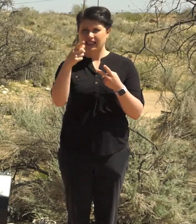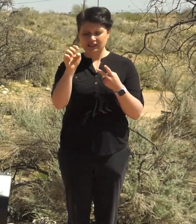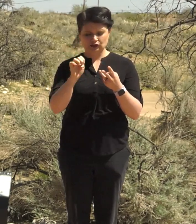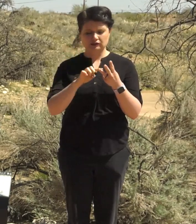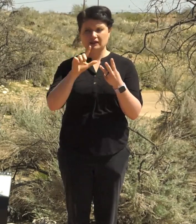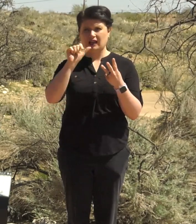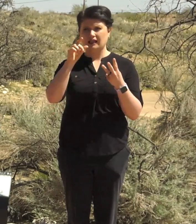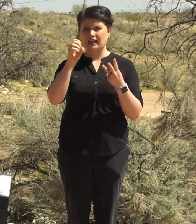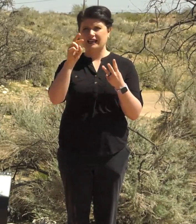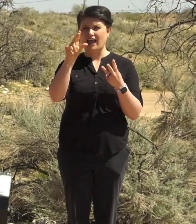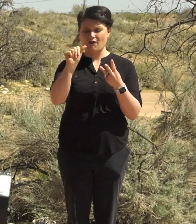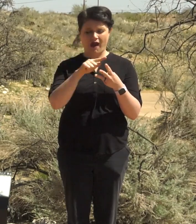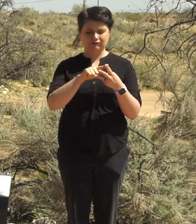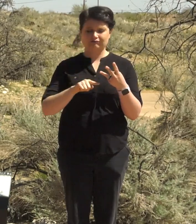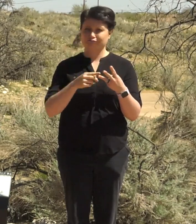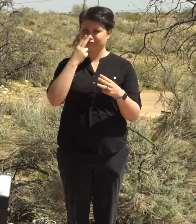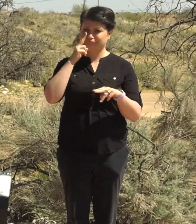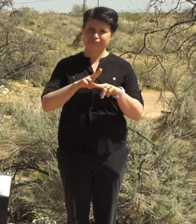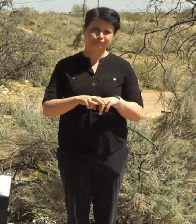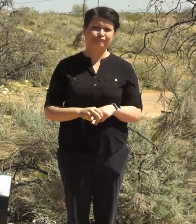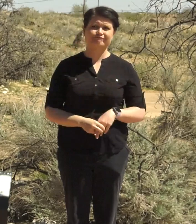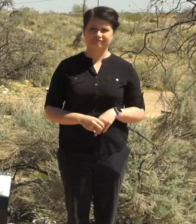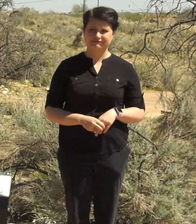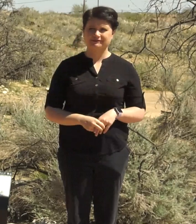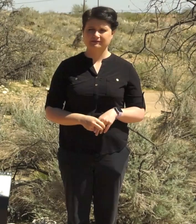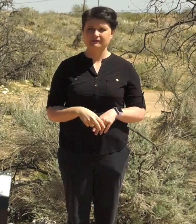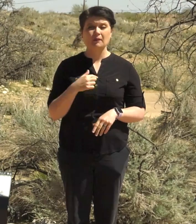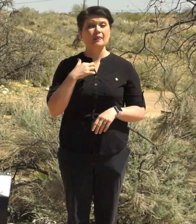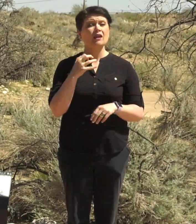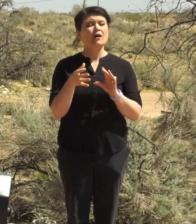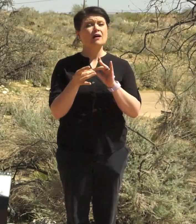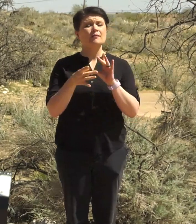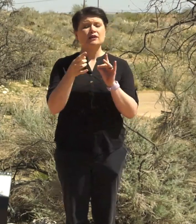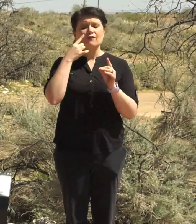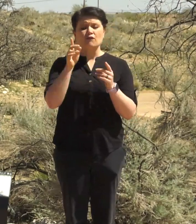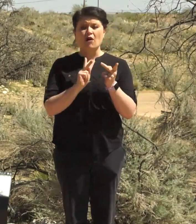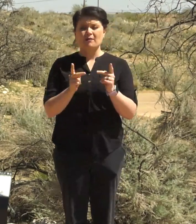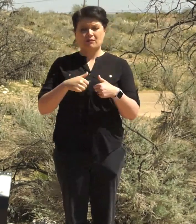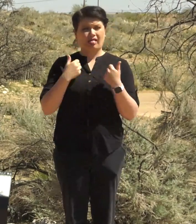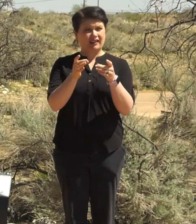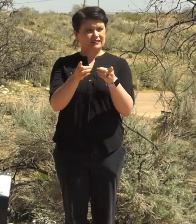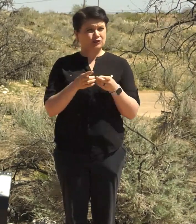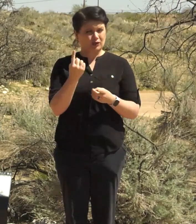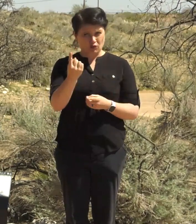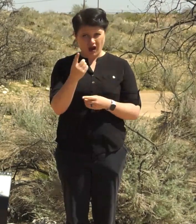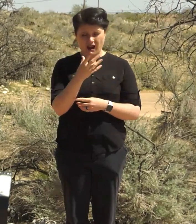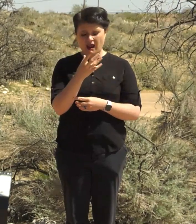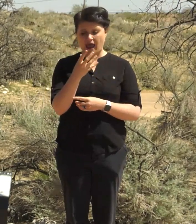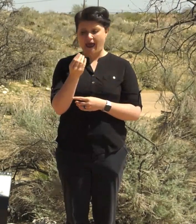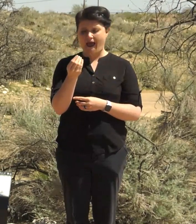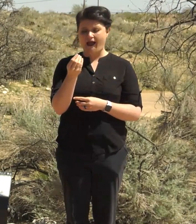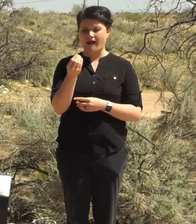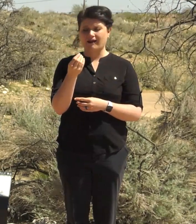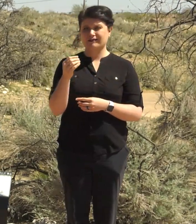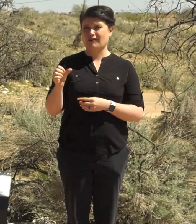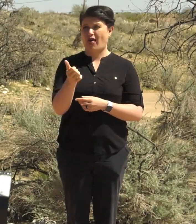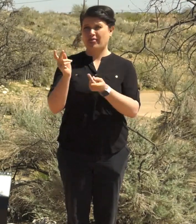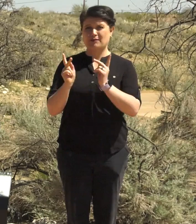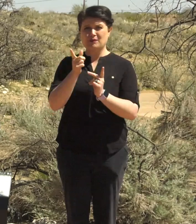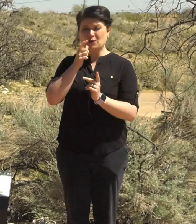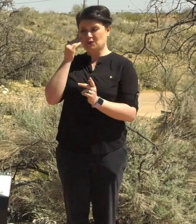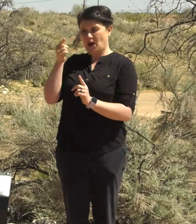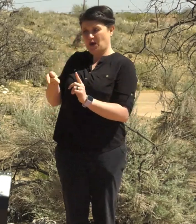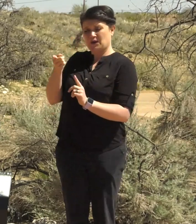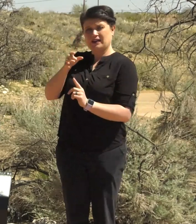well. I do want to mention for those in District 1 and to all of those that know her,